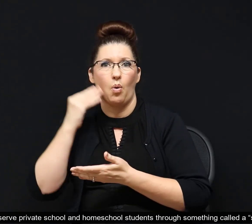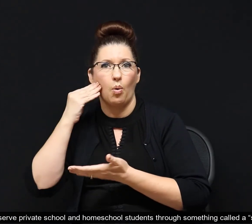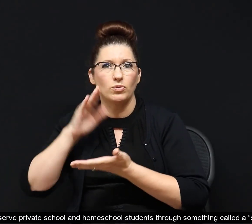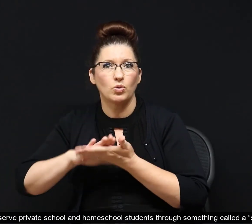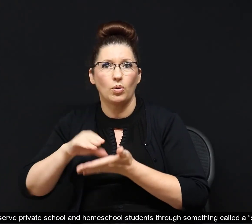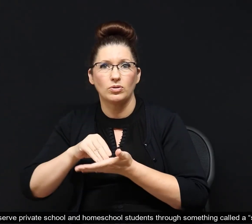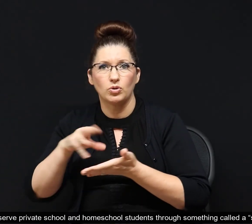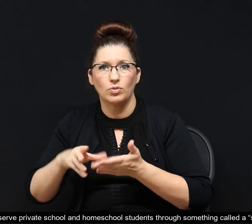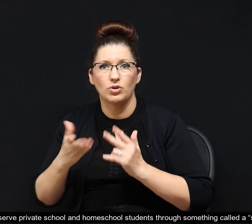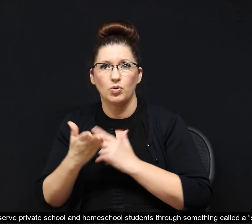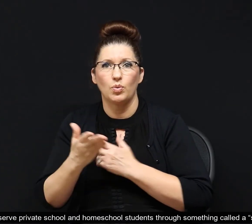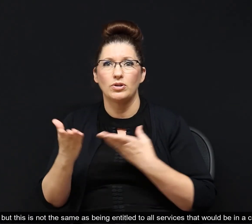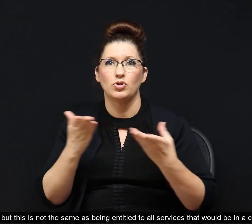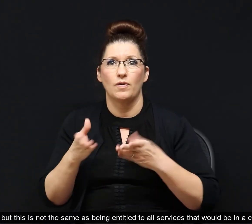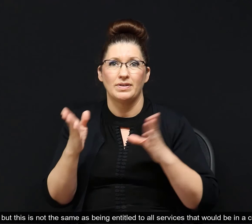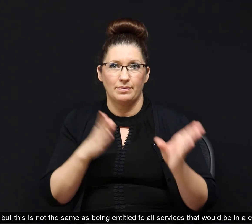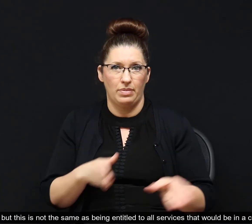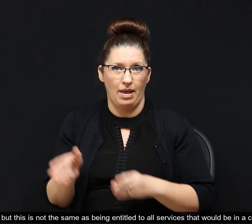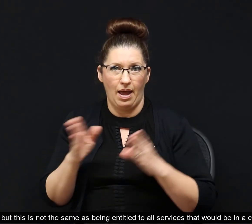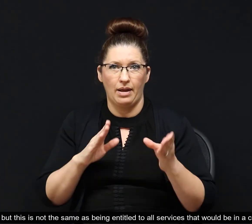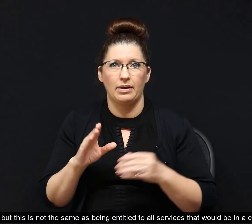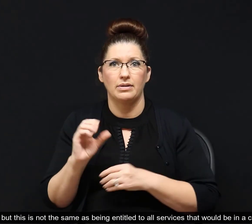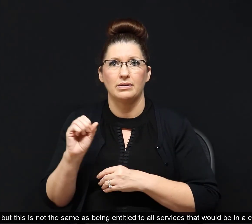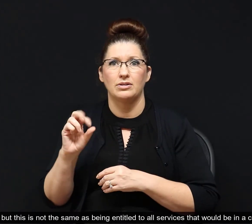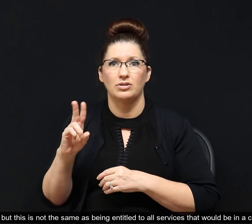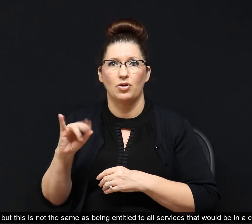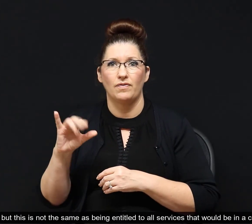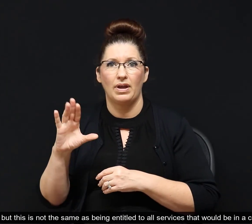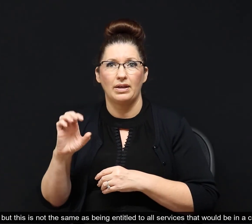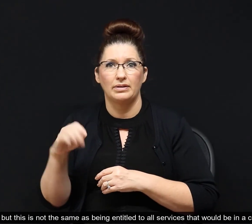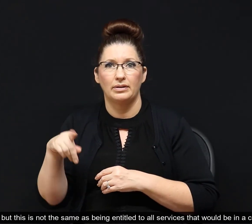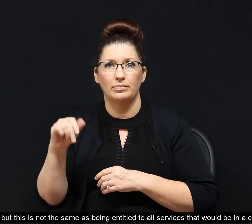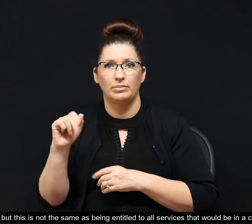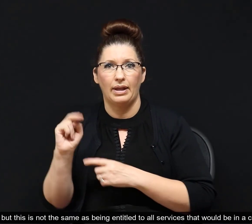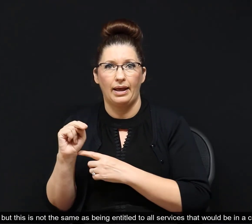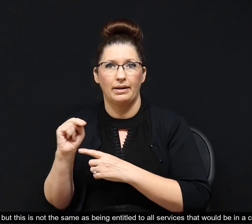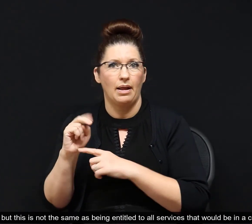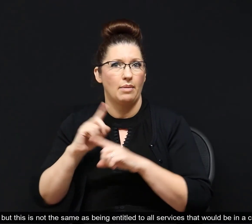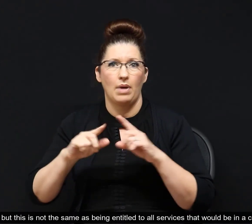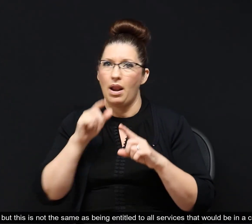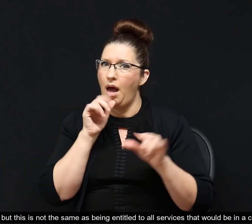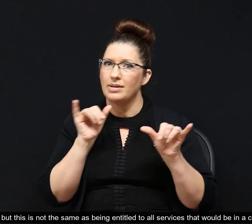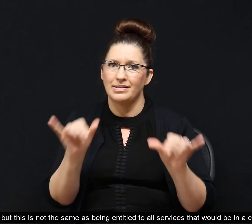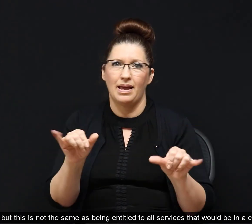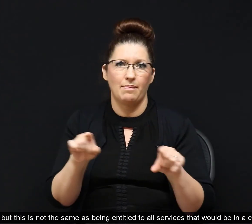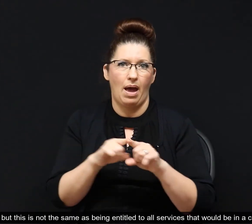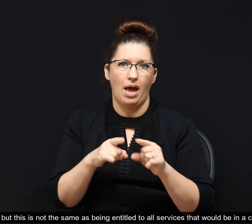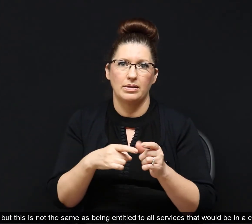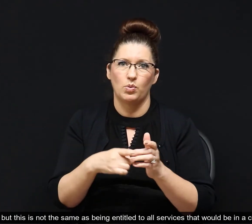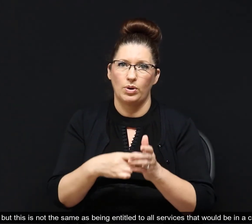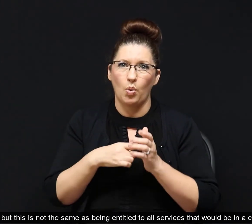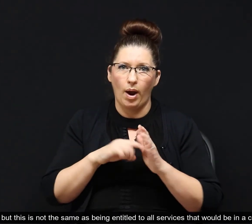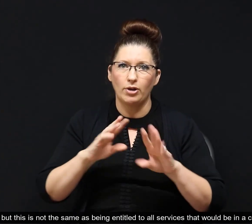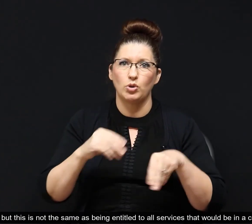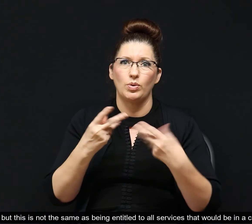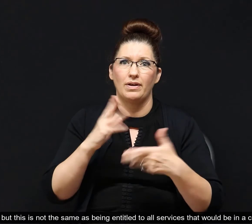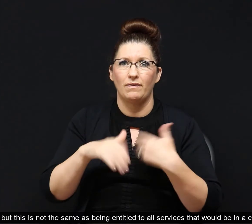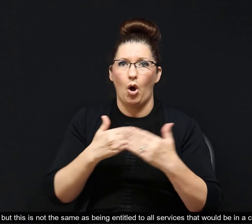service plan. But this is not the same as being entitled to all services that would be in the child's IEP, and